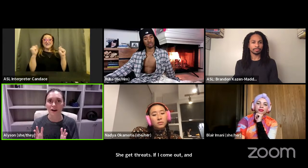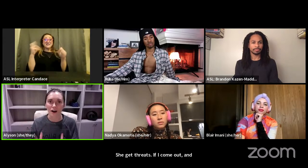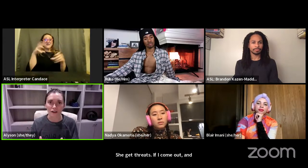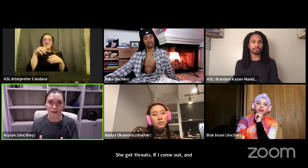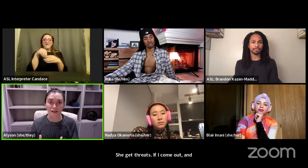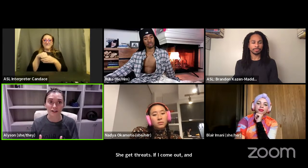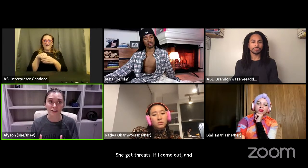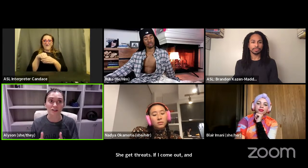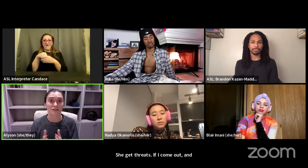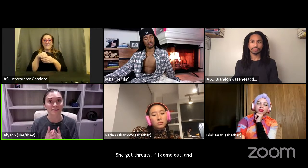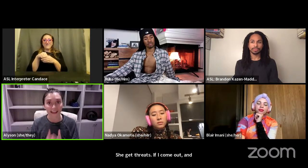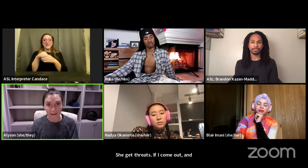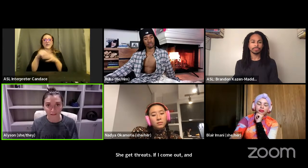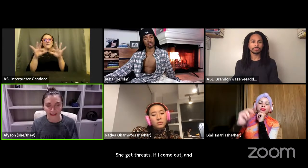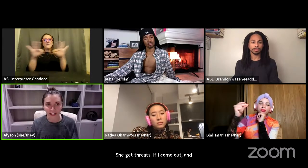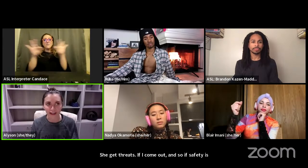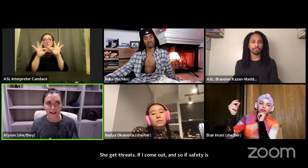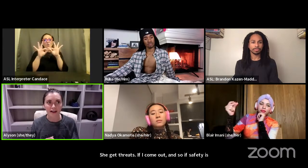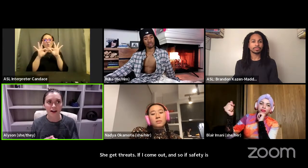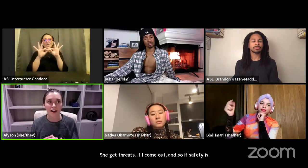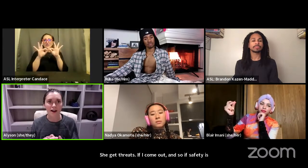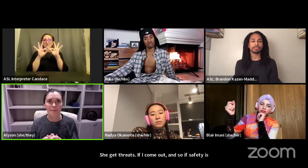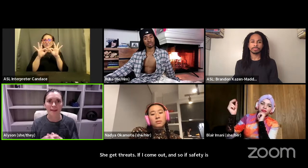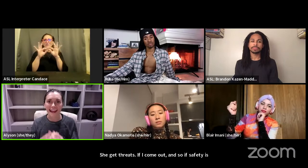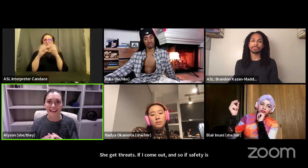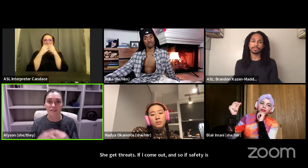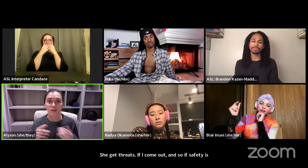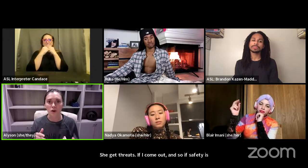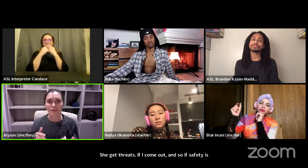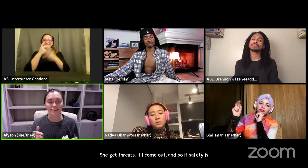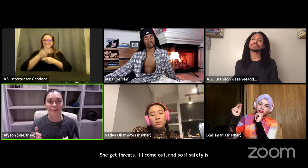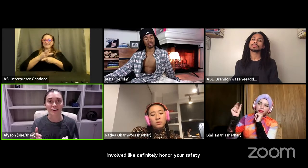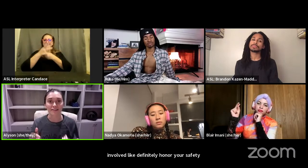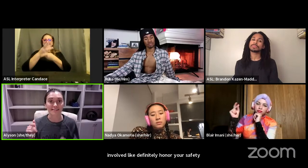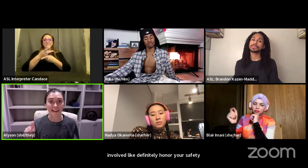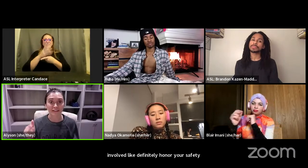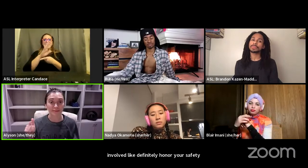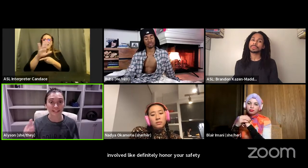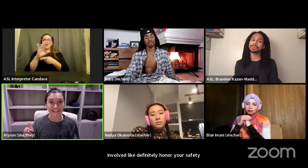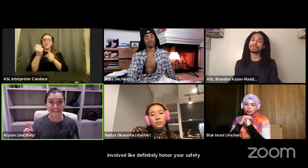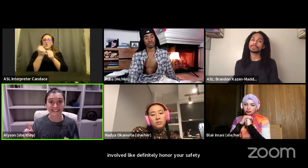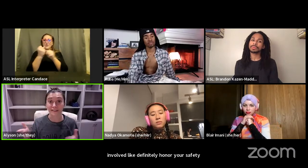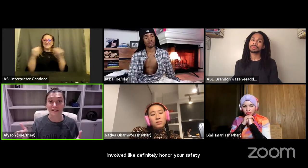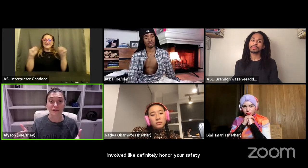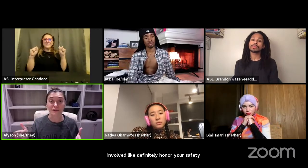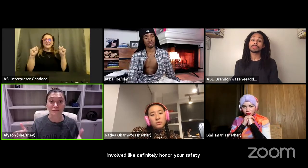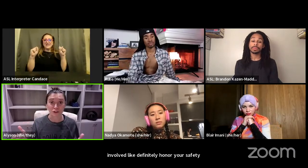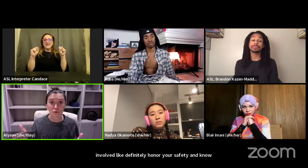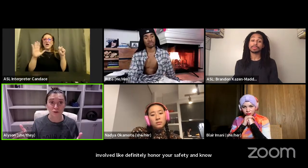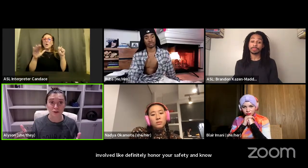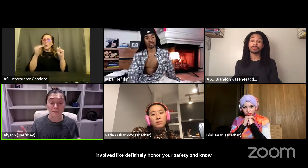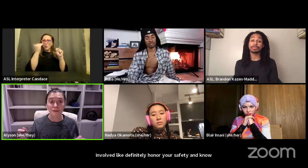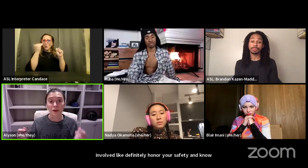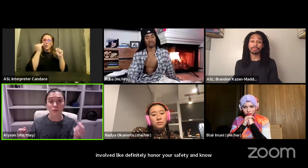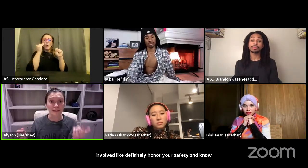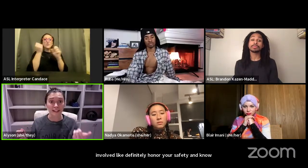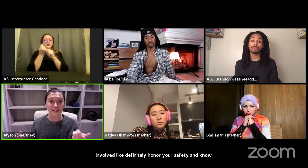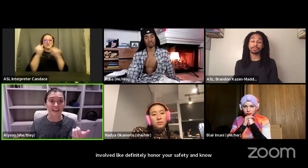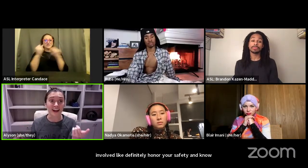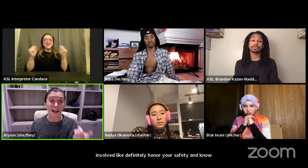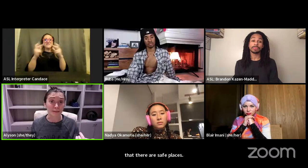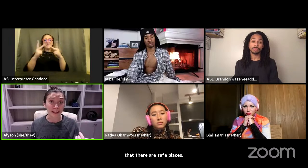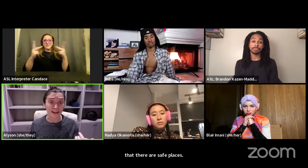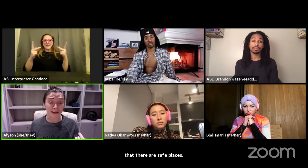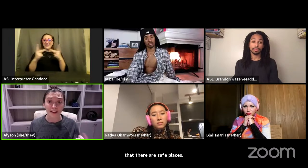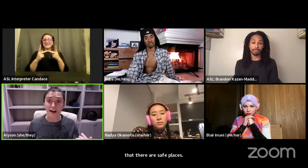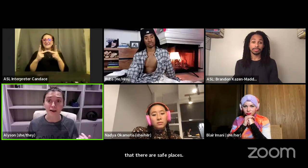definitely honor your safety, and know that there are safe places, even if they're virtual. We